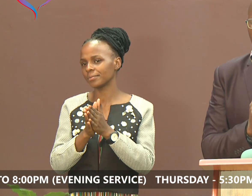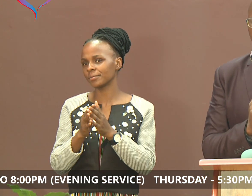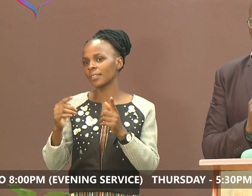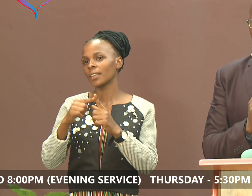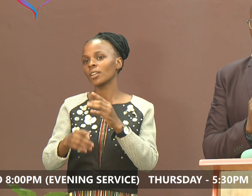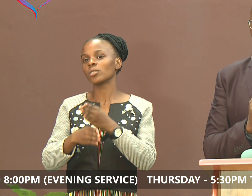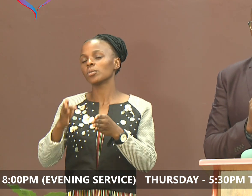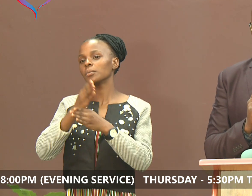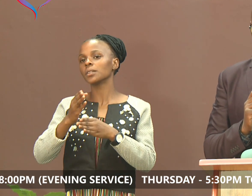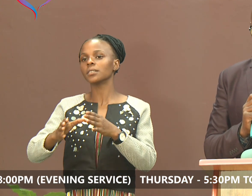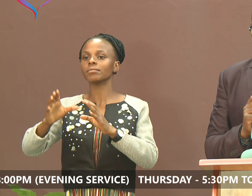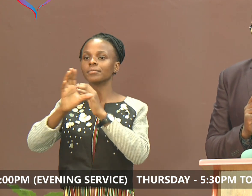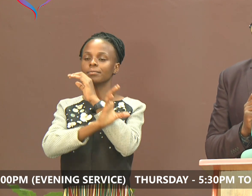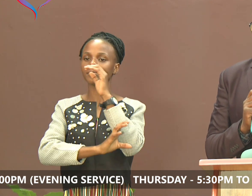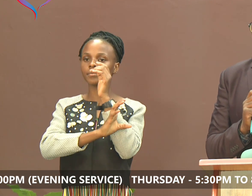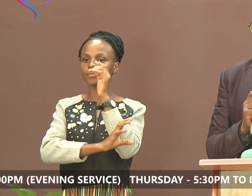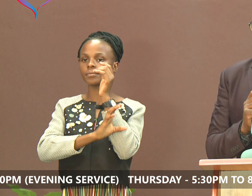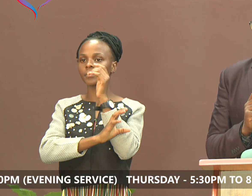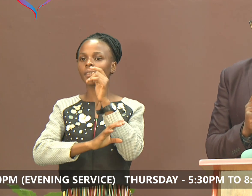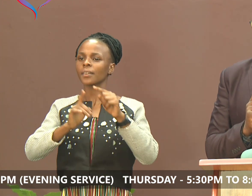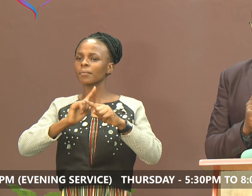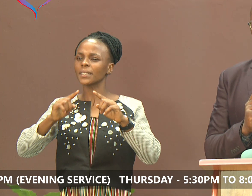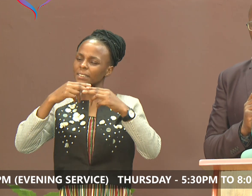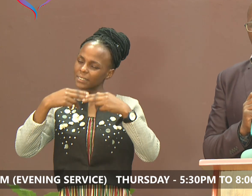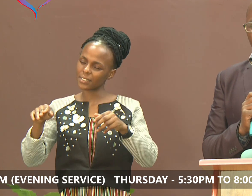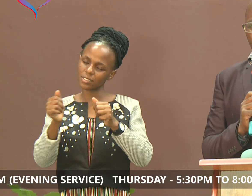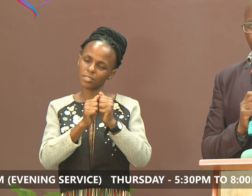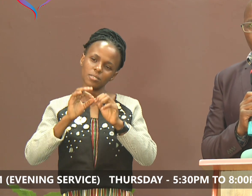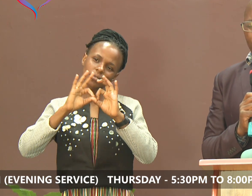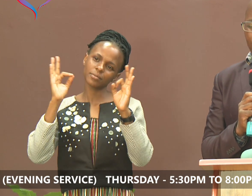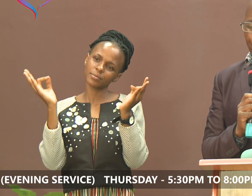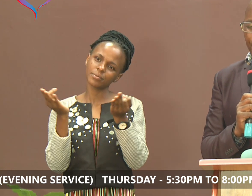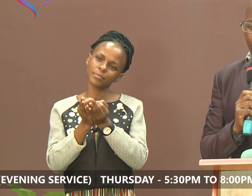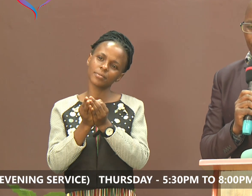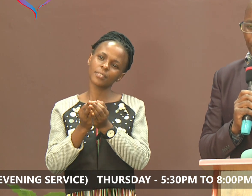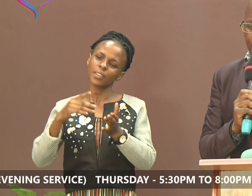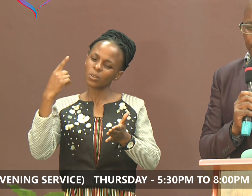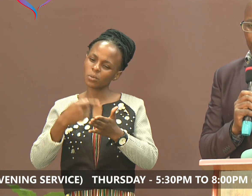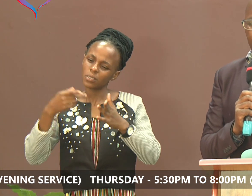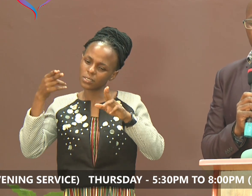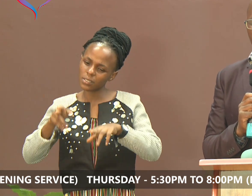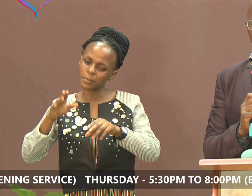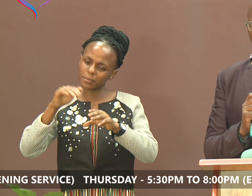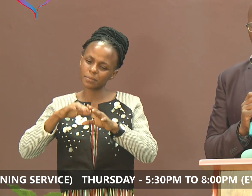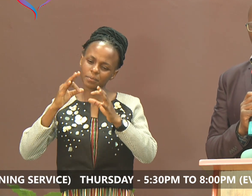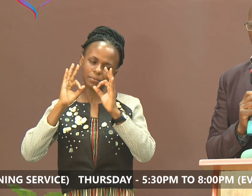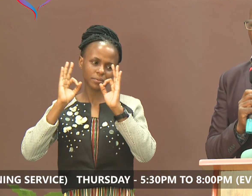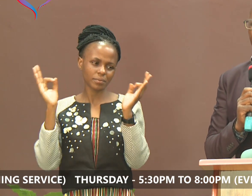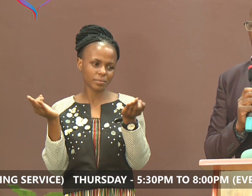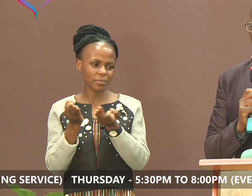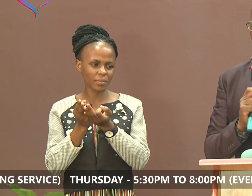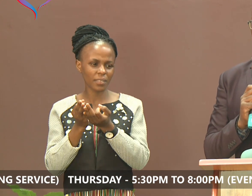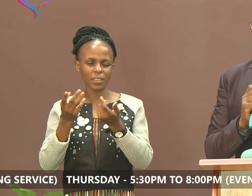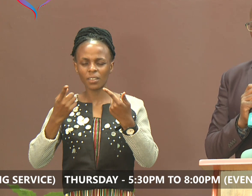build a country. Okuzimba eggwanga. But it starts with the family. Naye kitandikira ku maka. What is happening in the families? Ki ekiriwo mu family? Do we